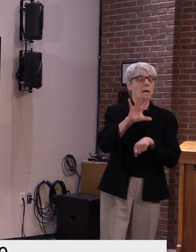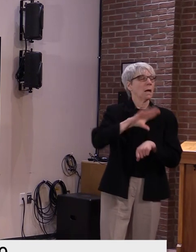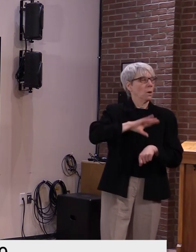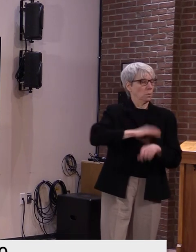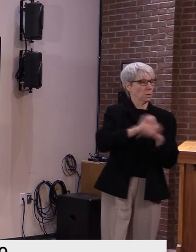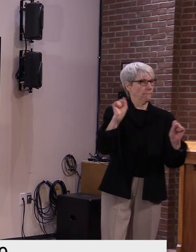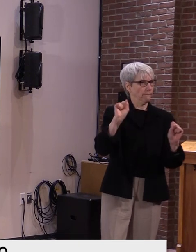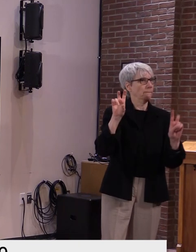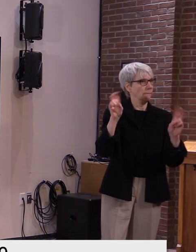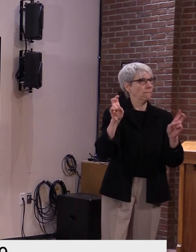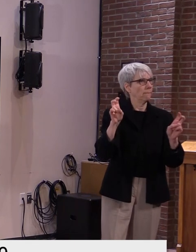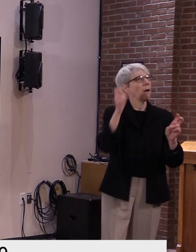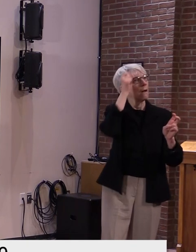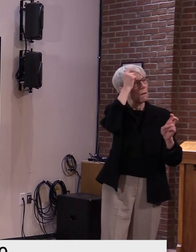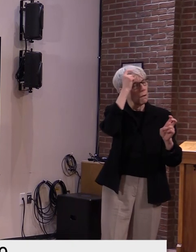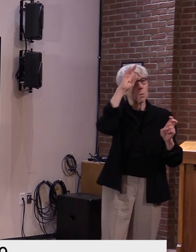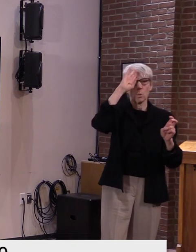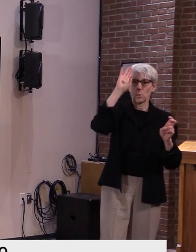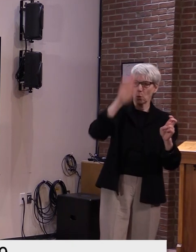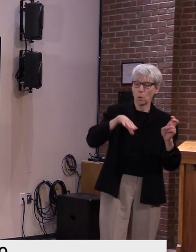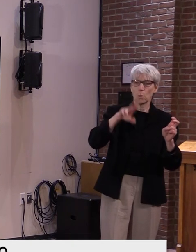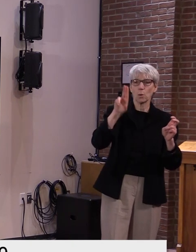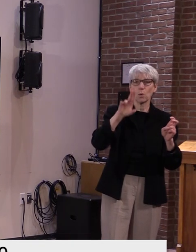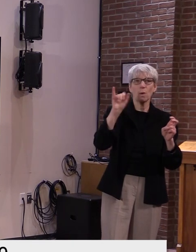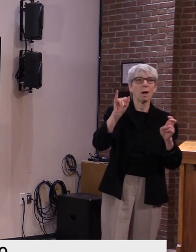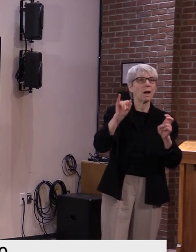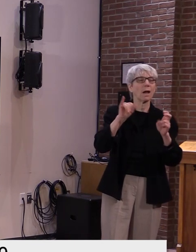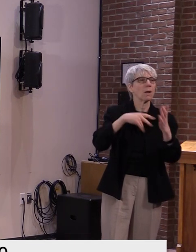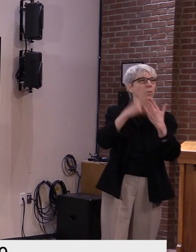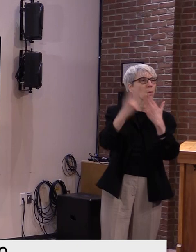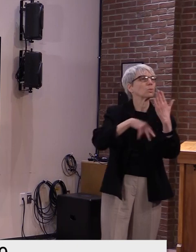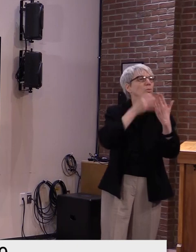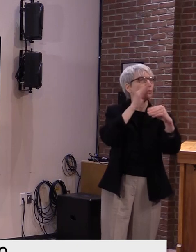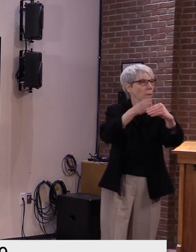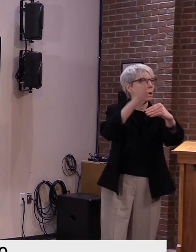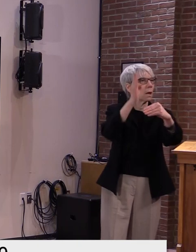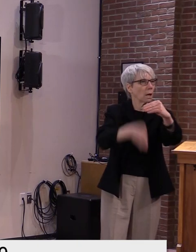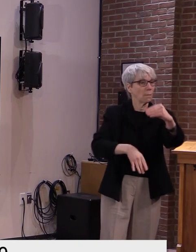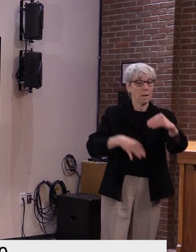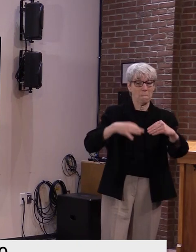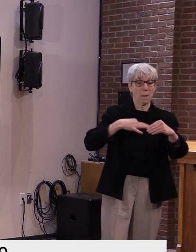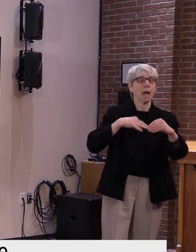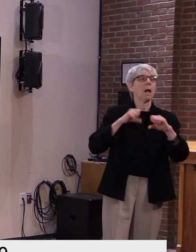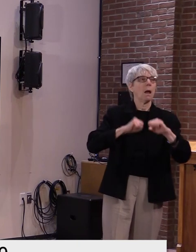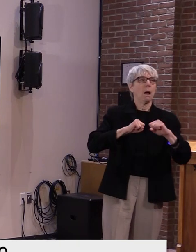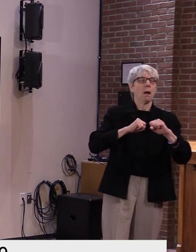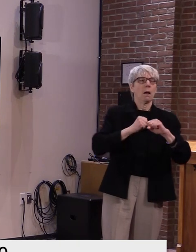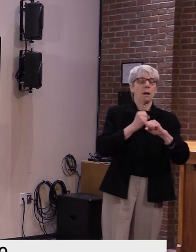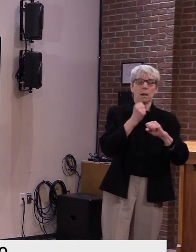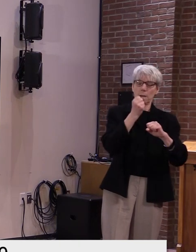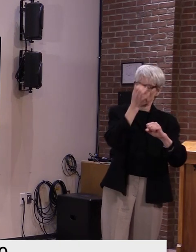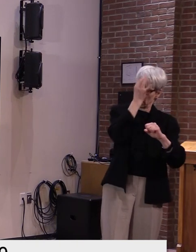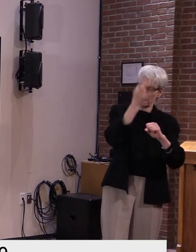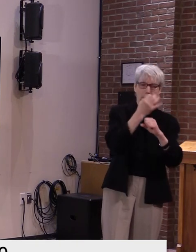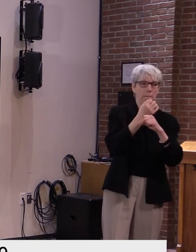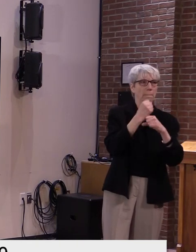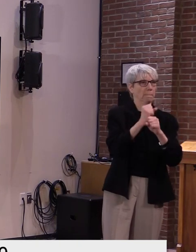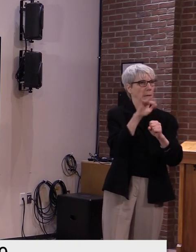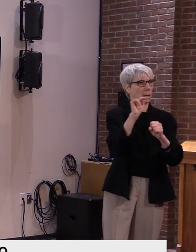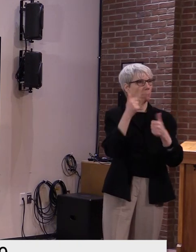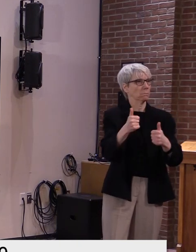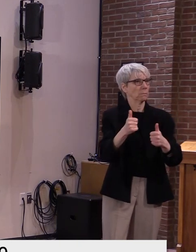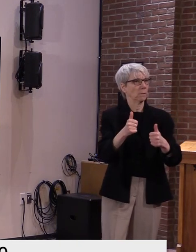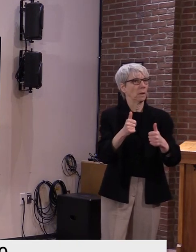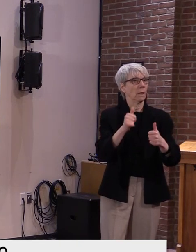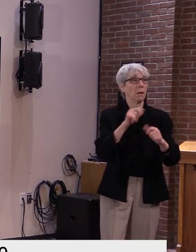they're still in the system, even though the program goes away. But they're saying they're at the point now where by the end of the year,